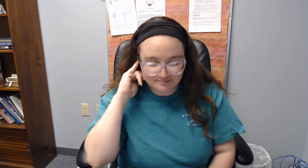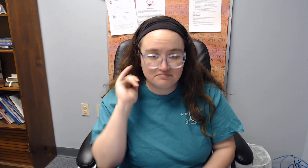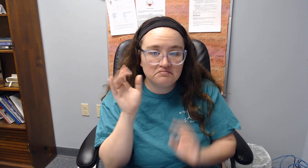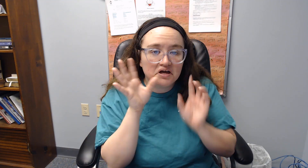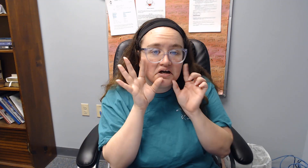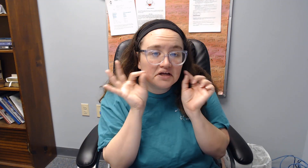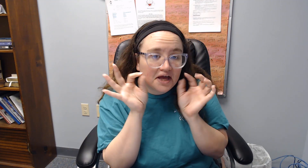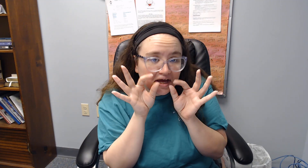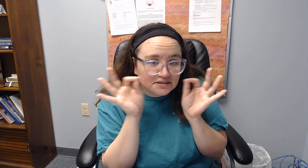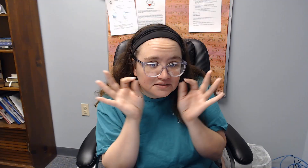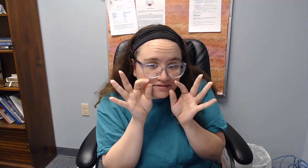Cat.